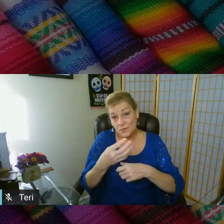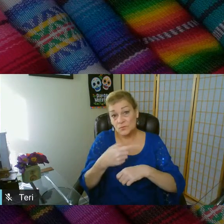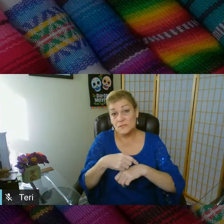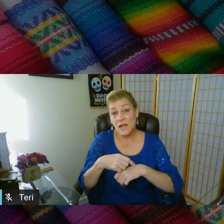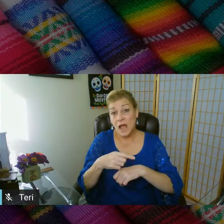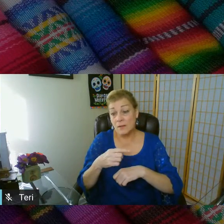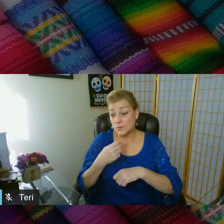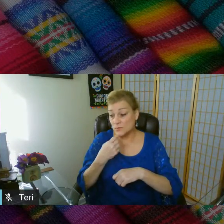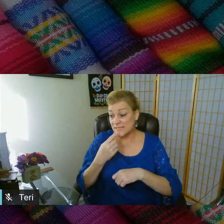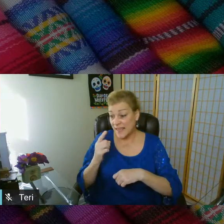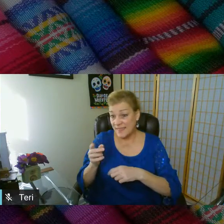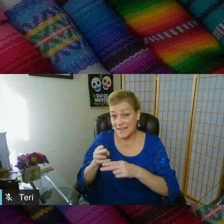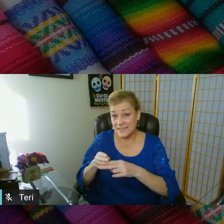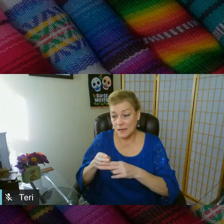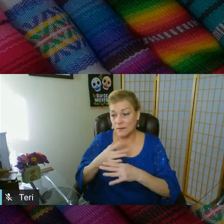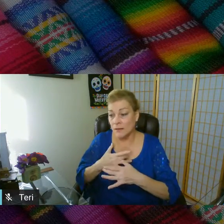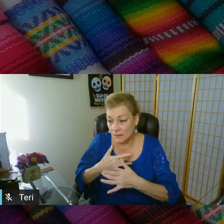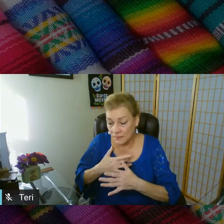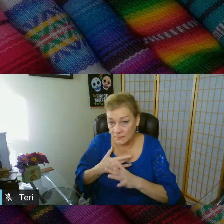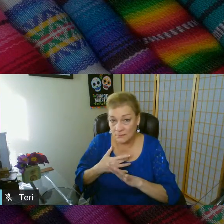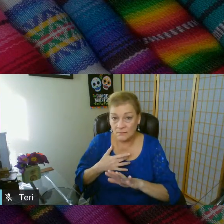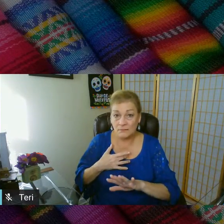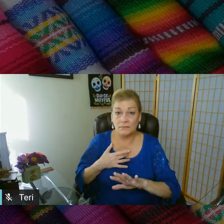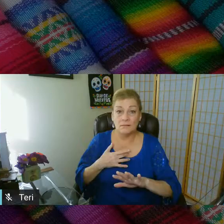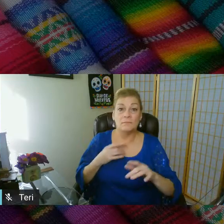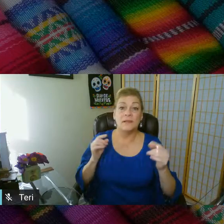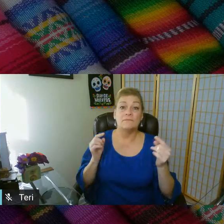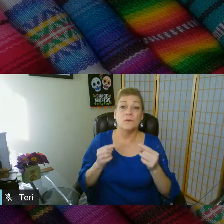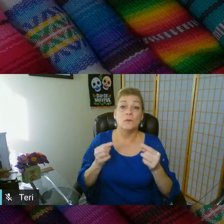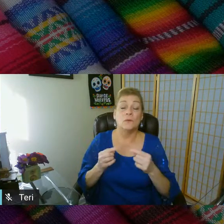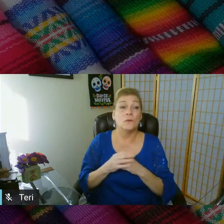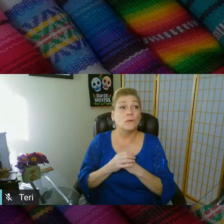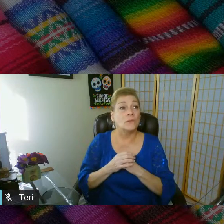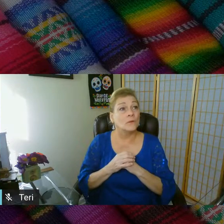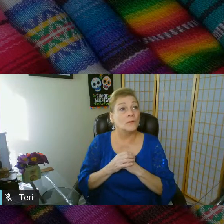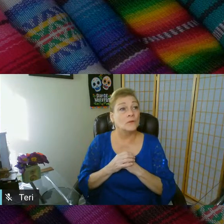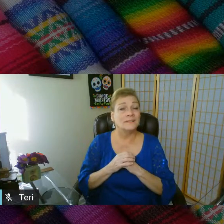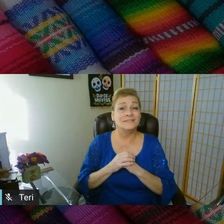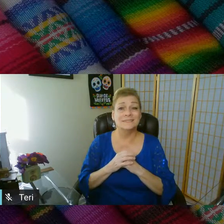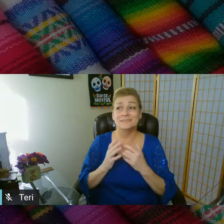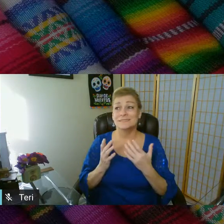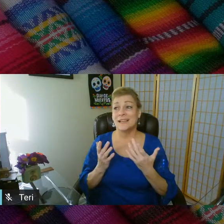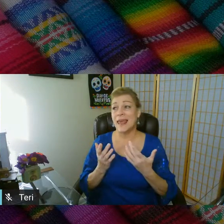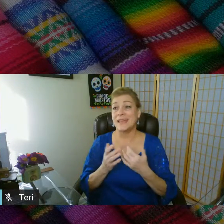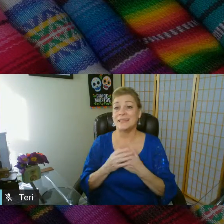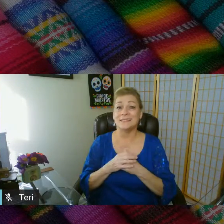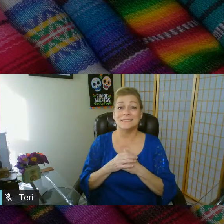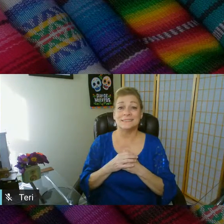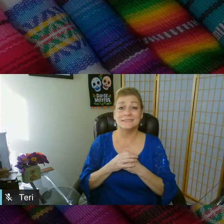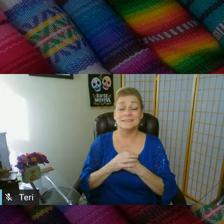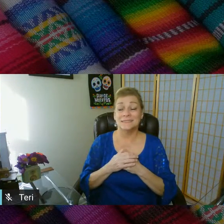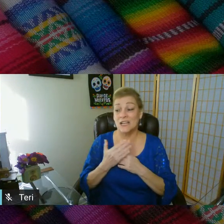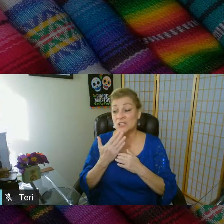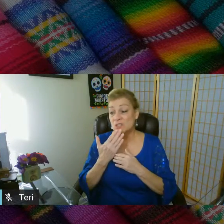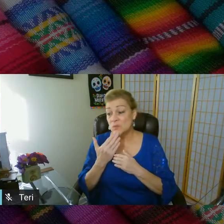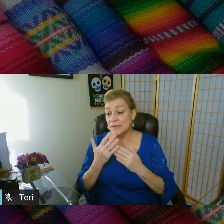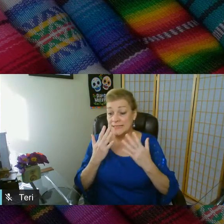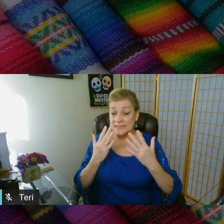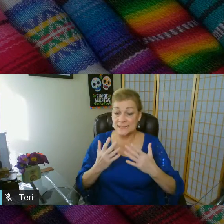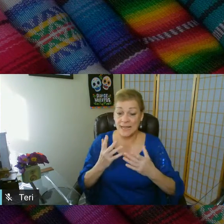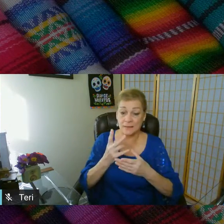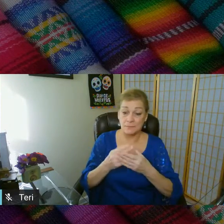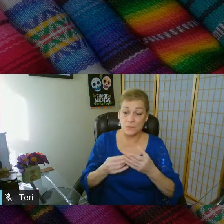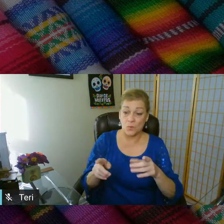very painful and perhaps bittersweet, because you know that, at least it feels like in that moment, that there's not a hearer